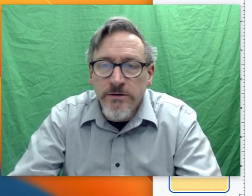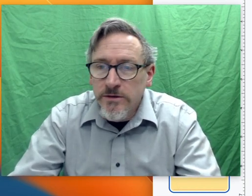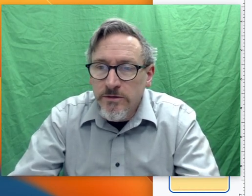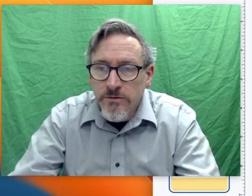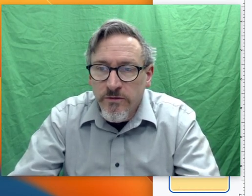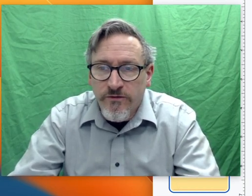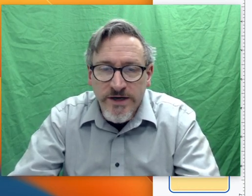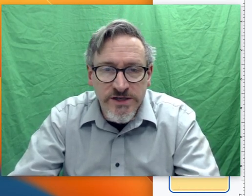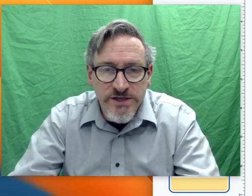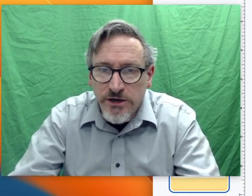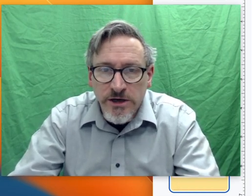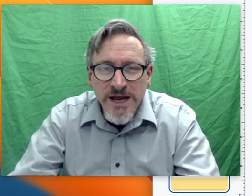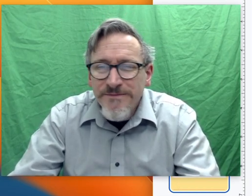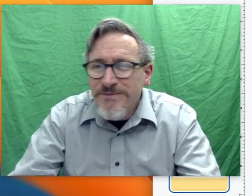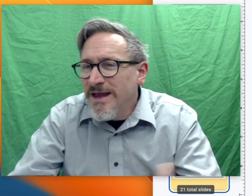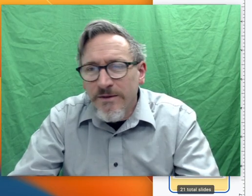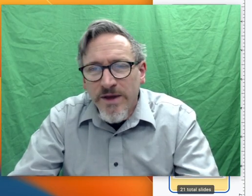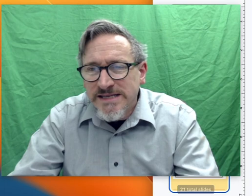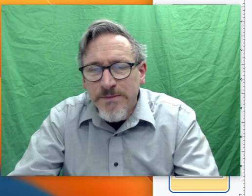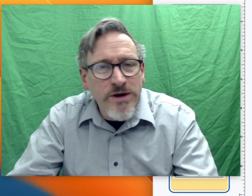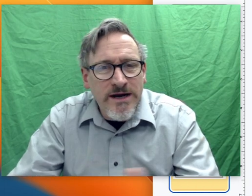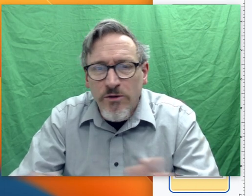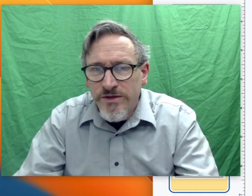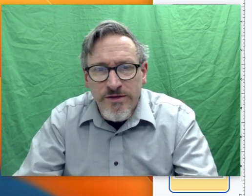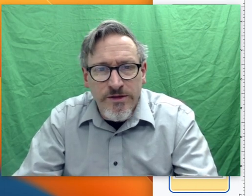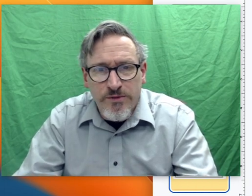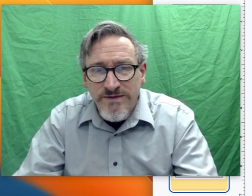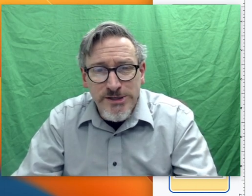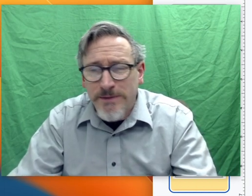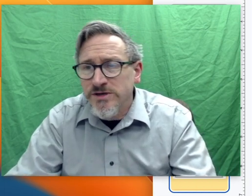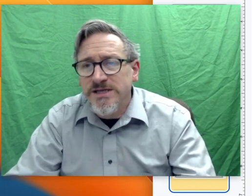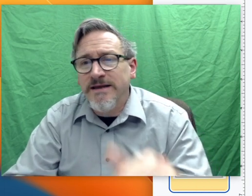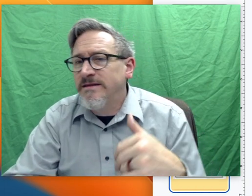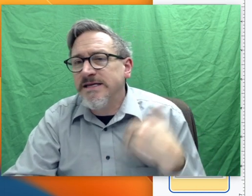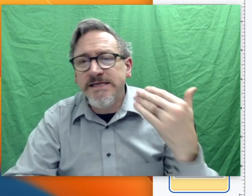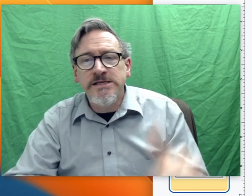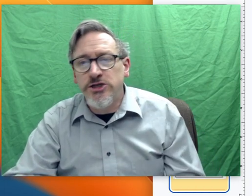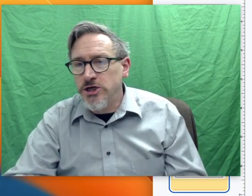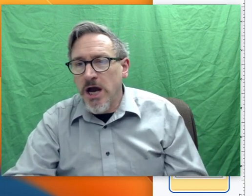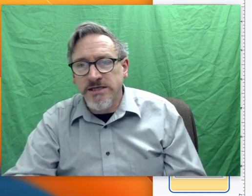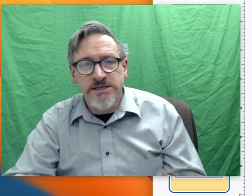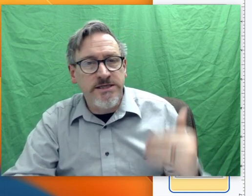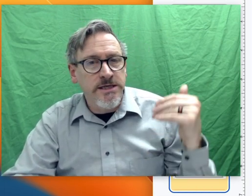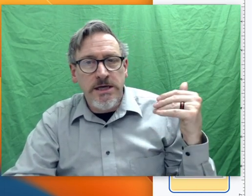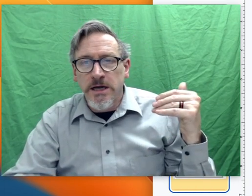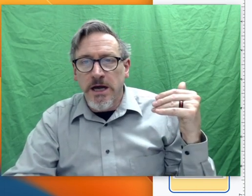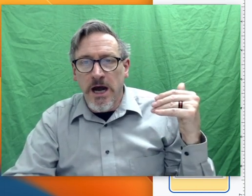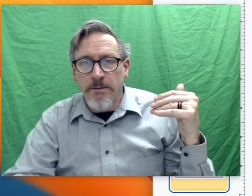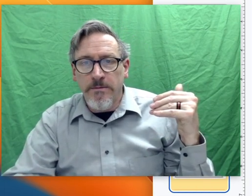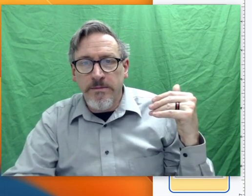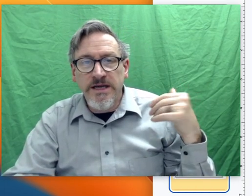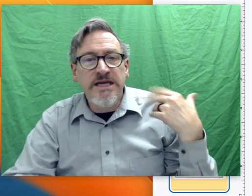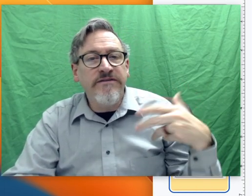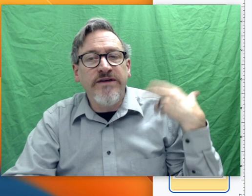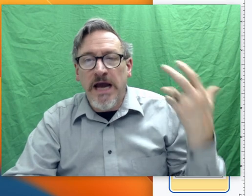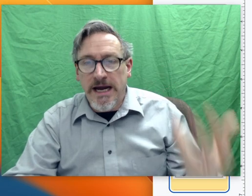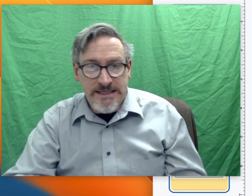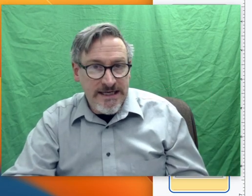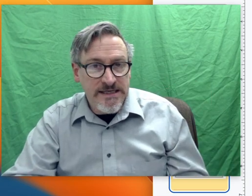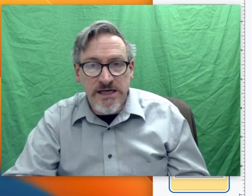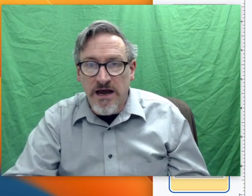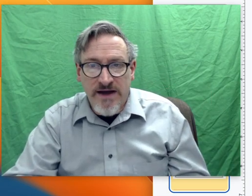Again, referring to year, as I pointed out with the previous chapters, like this is just